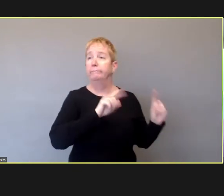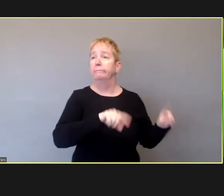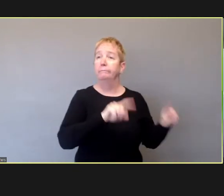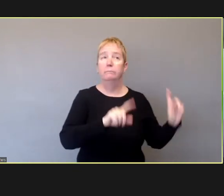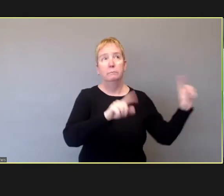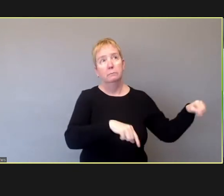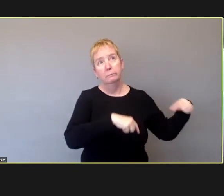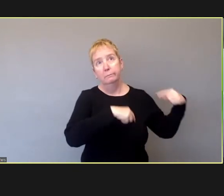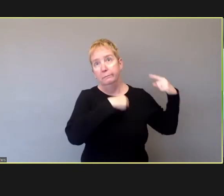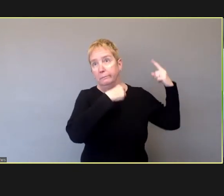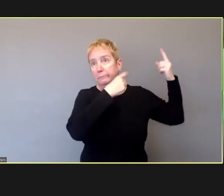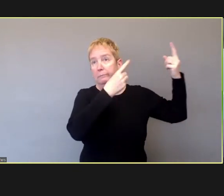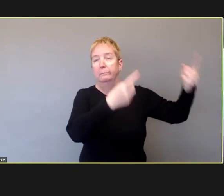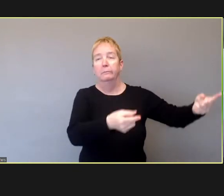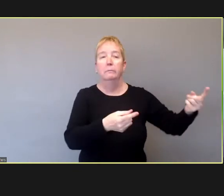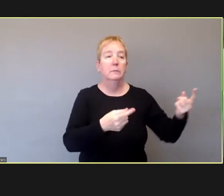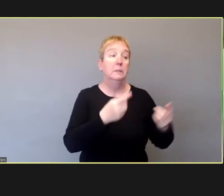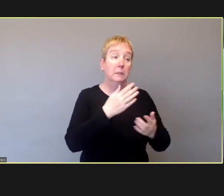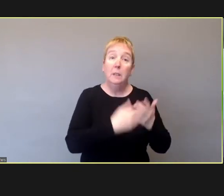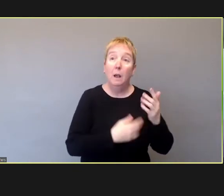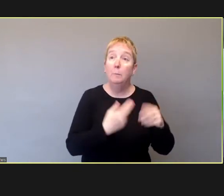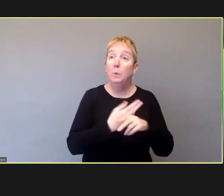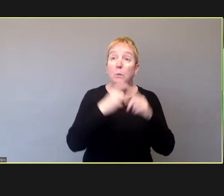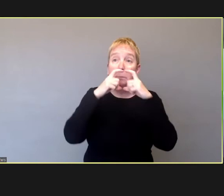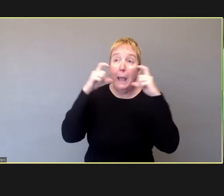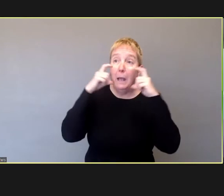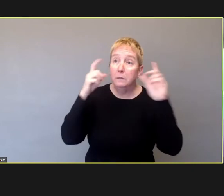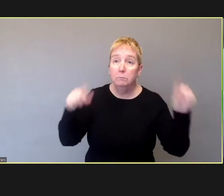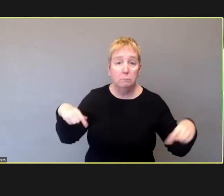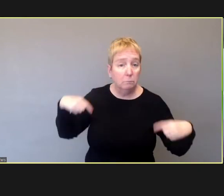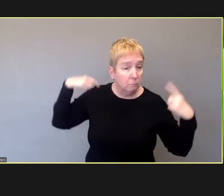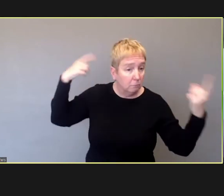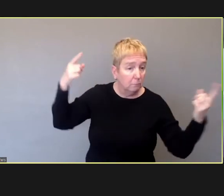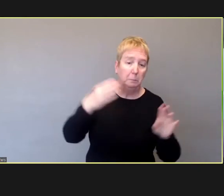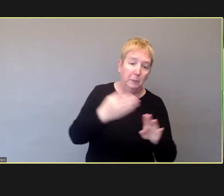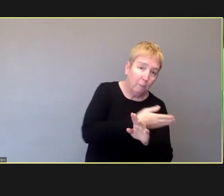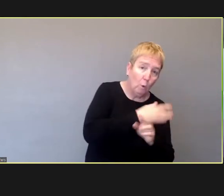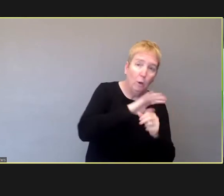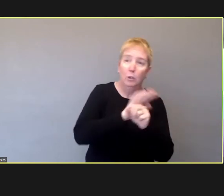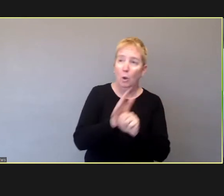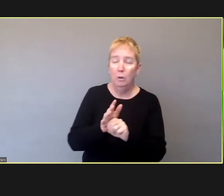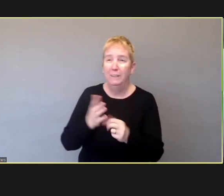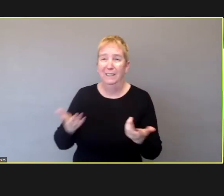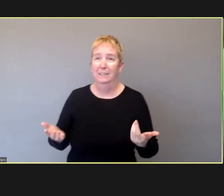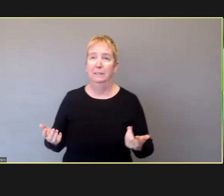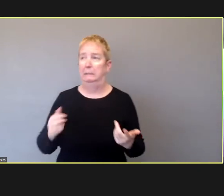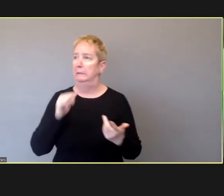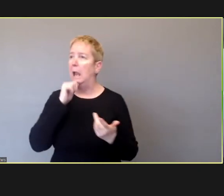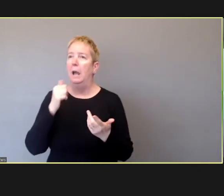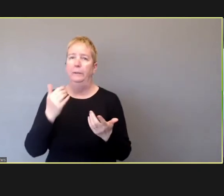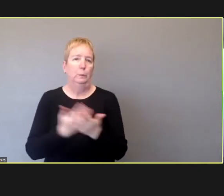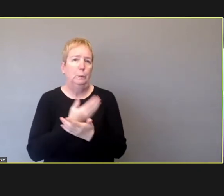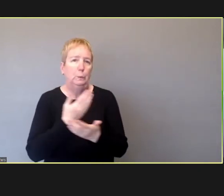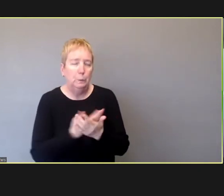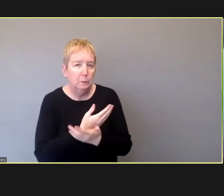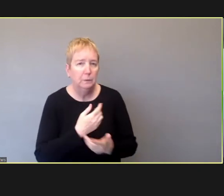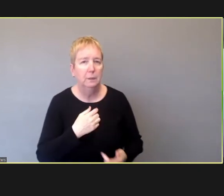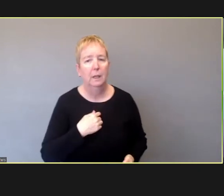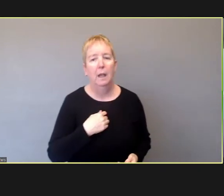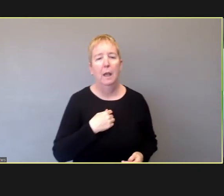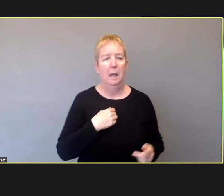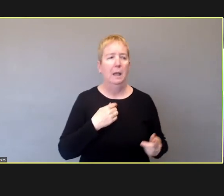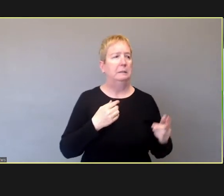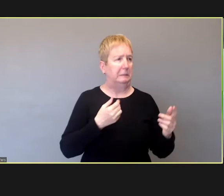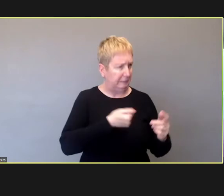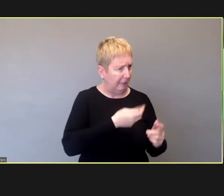with a mask on and the like. And so this is not new. I think I've heard from a couple of immunosuppressed people